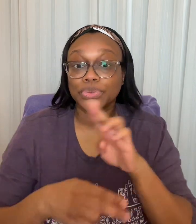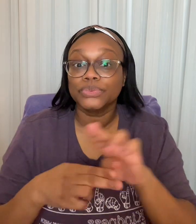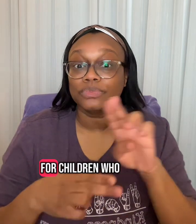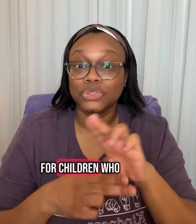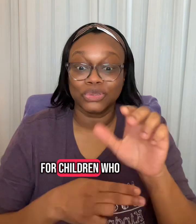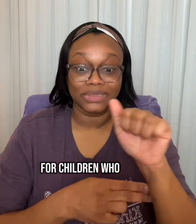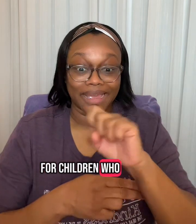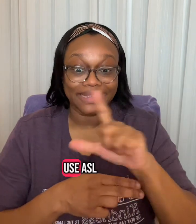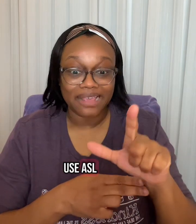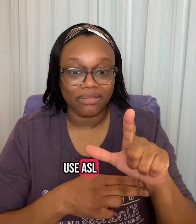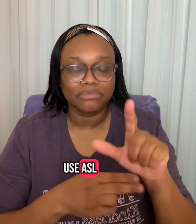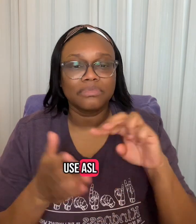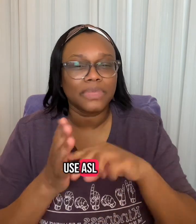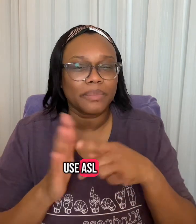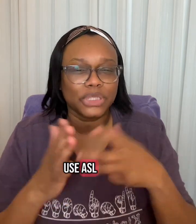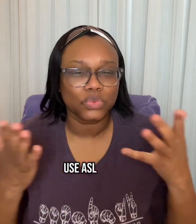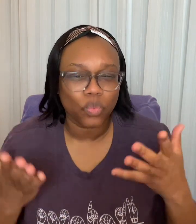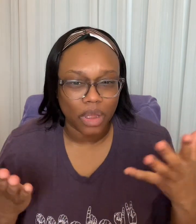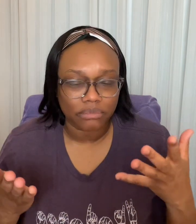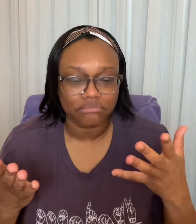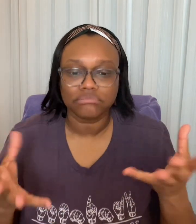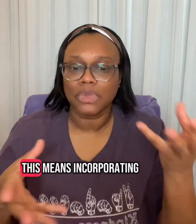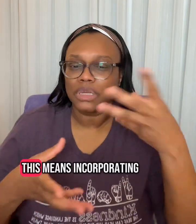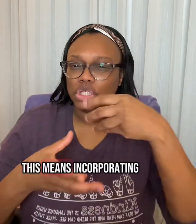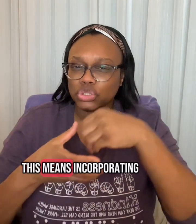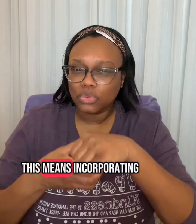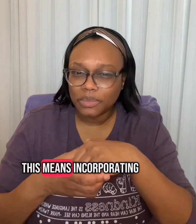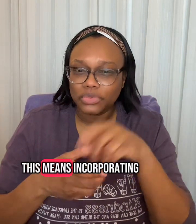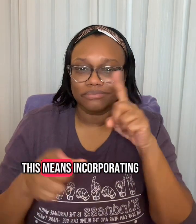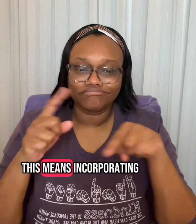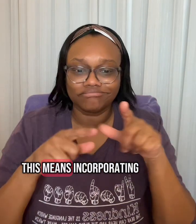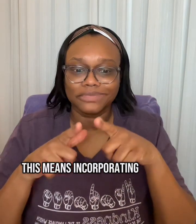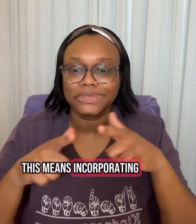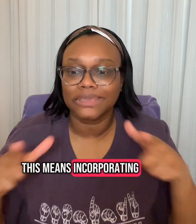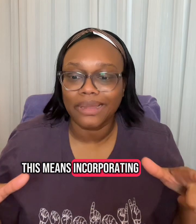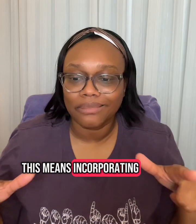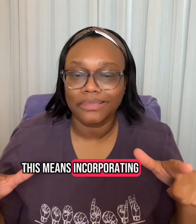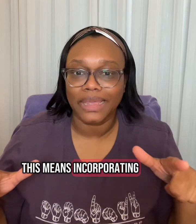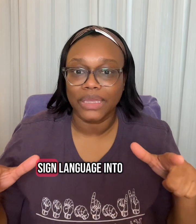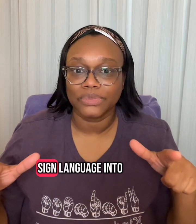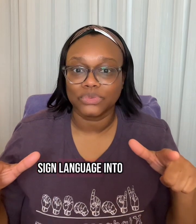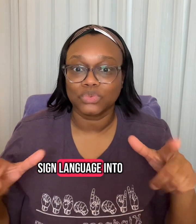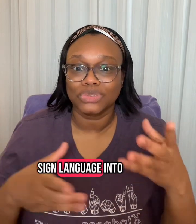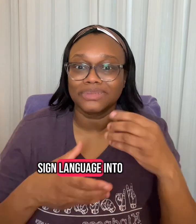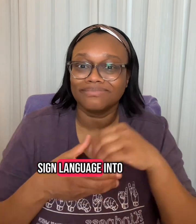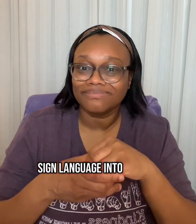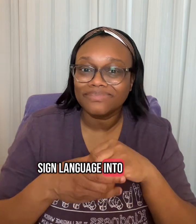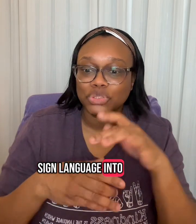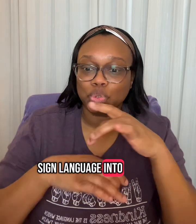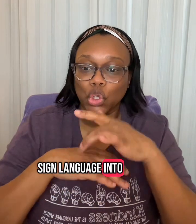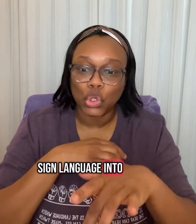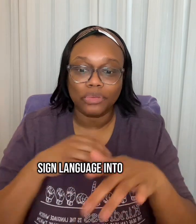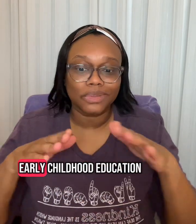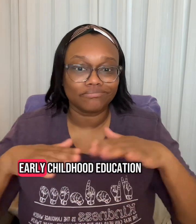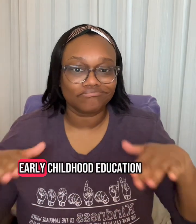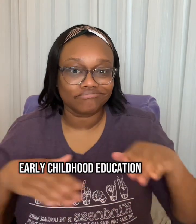For children who use ASL, this means incorporating sign language into early